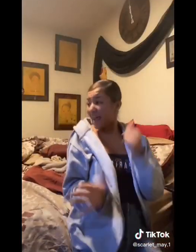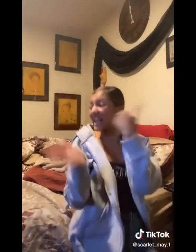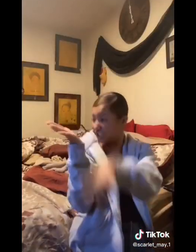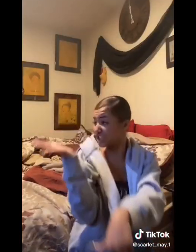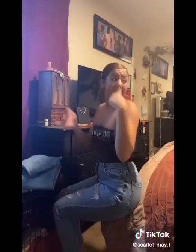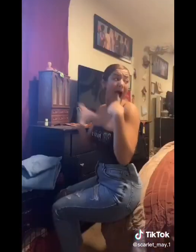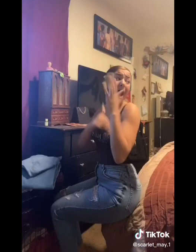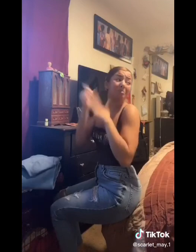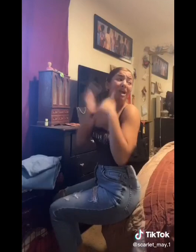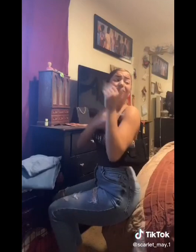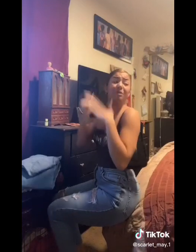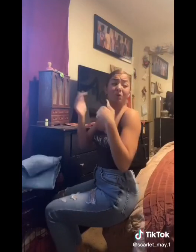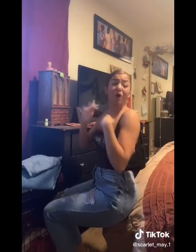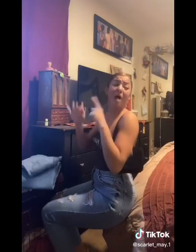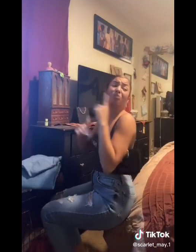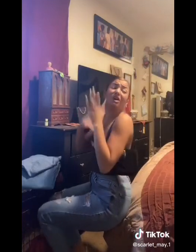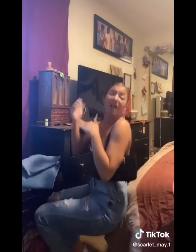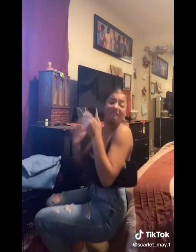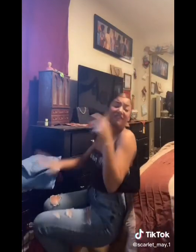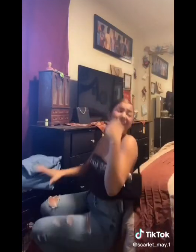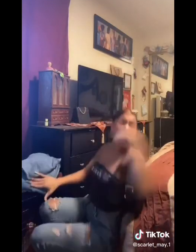shit. Yeah, I'm comfy. I'm real comfy.